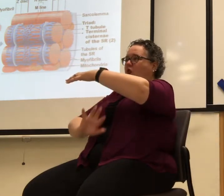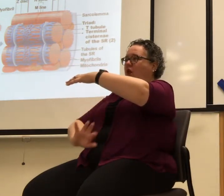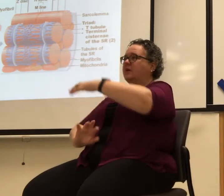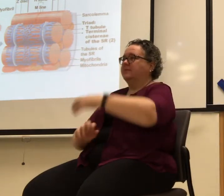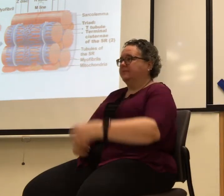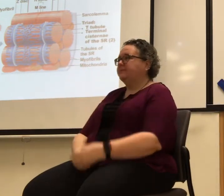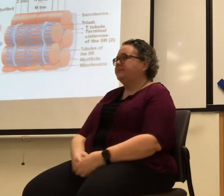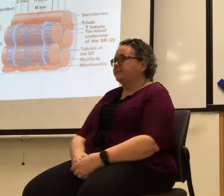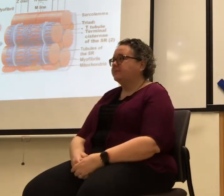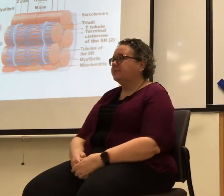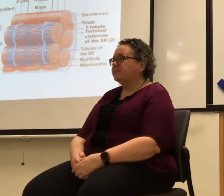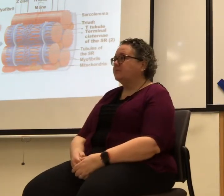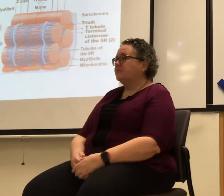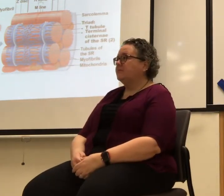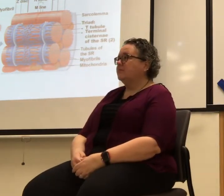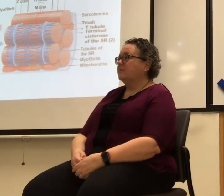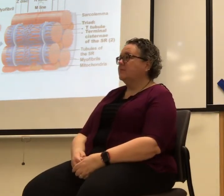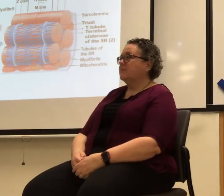Write that, please.